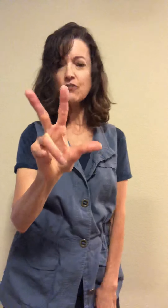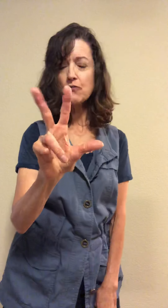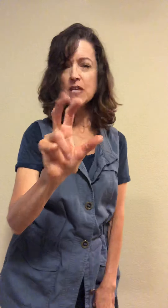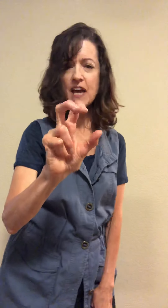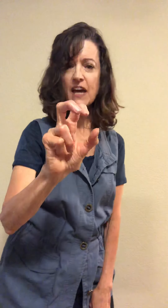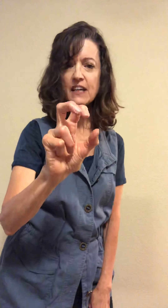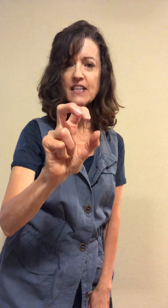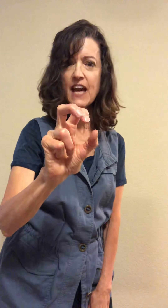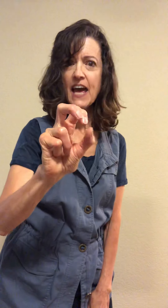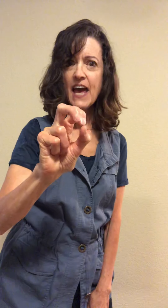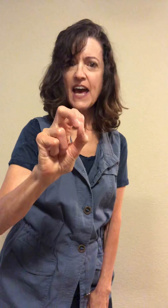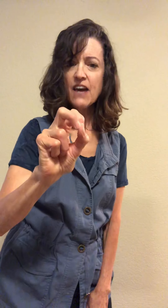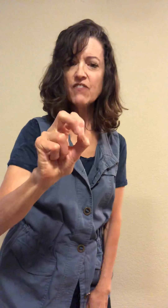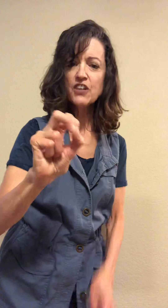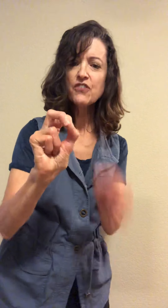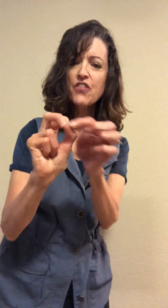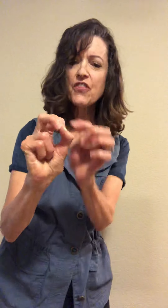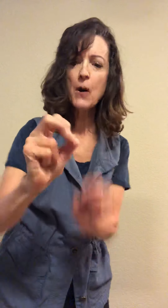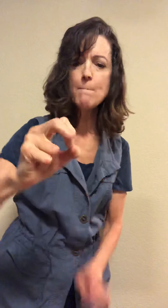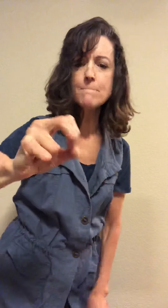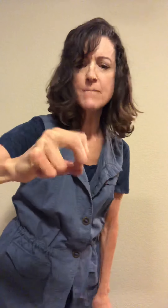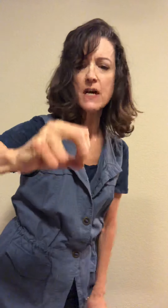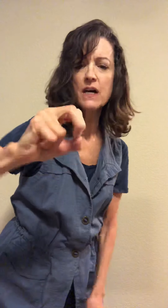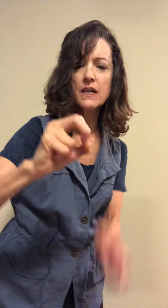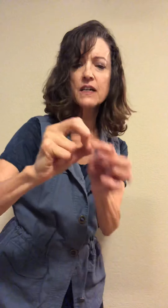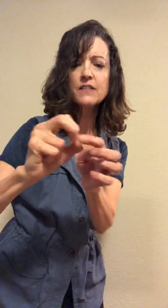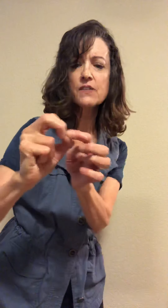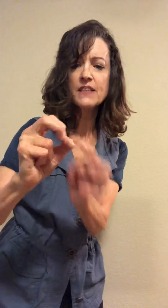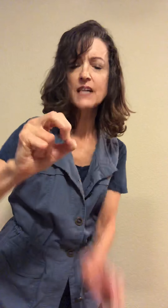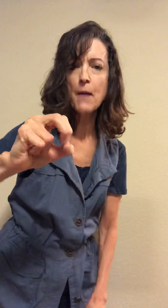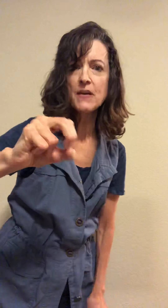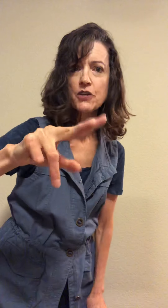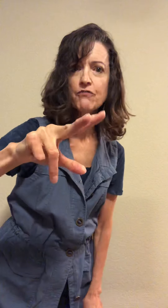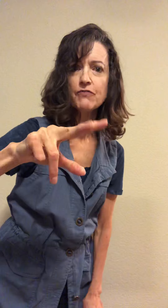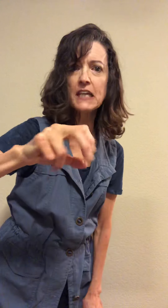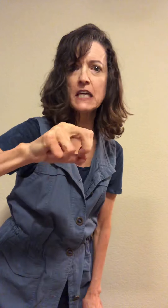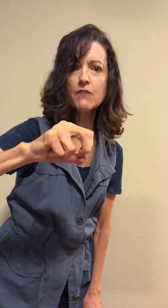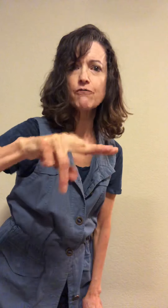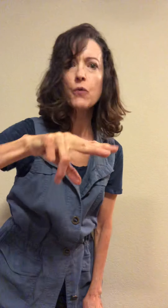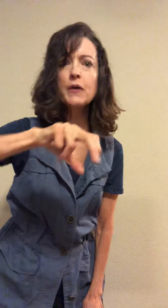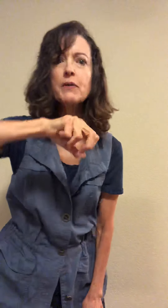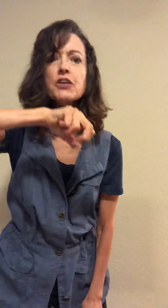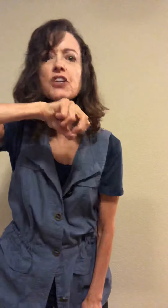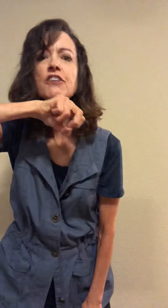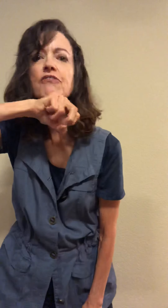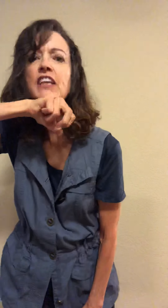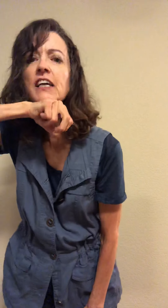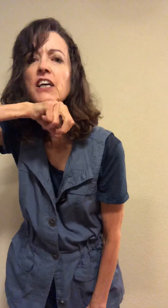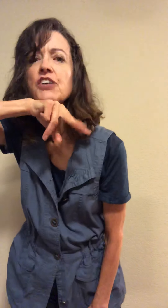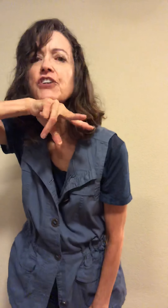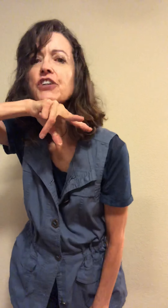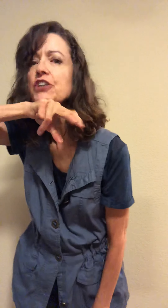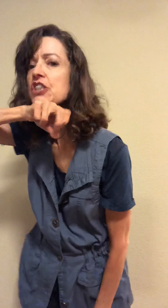3 hand, and then your thumb is on top, and you're flicking it forward, but you're going to flick it under your